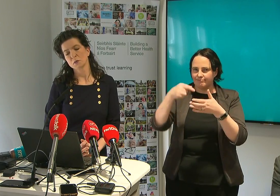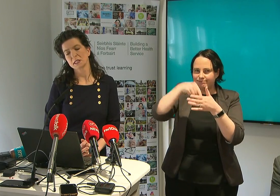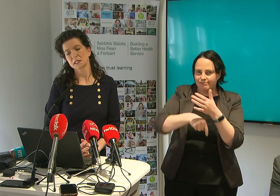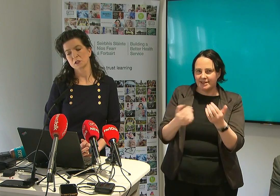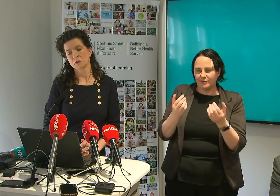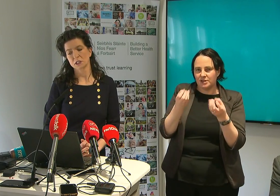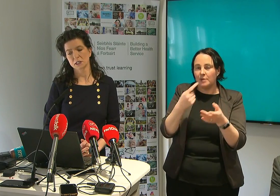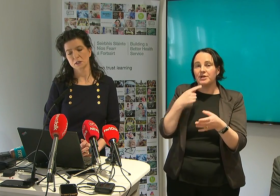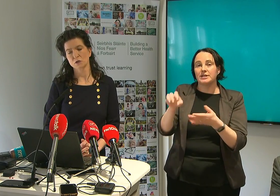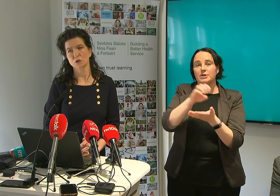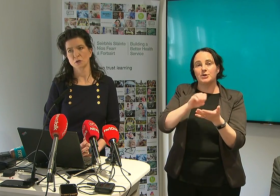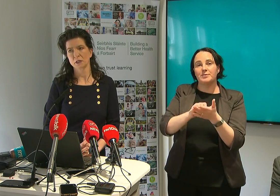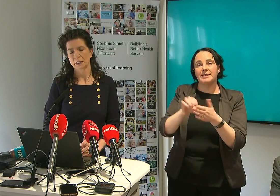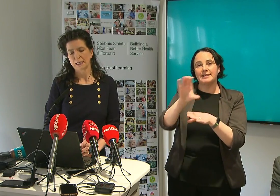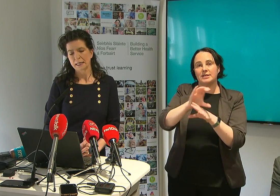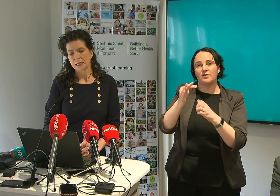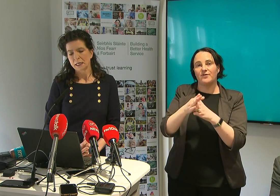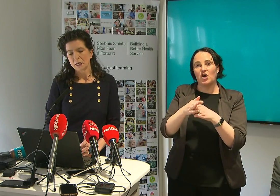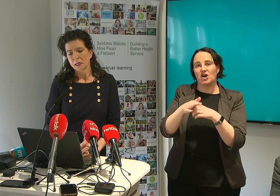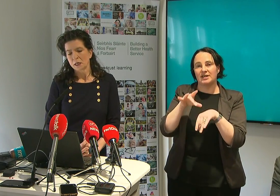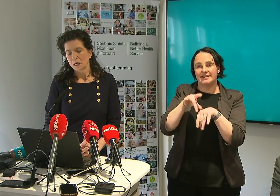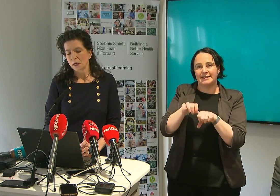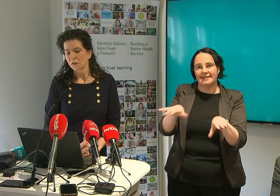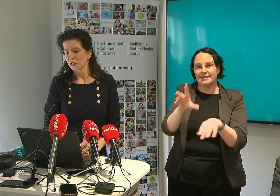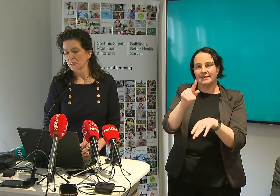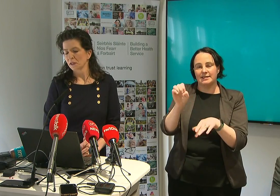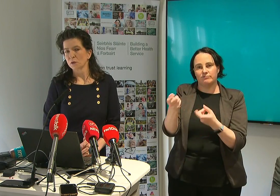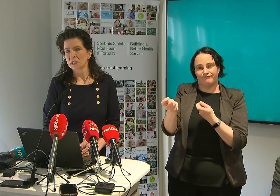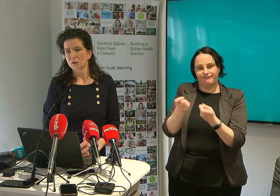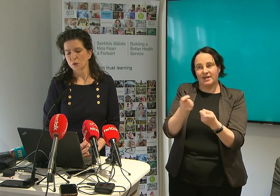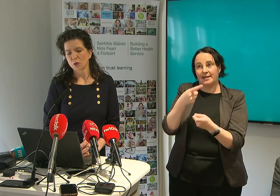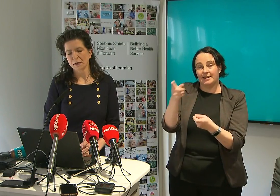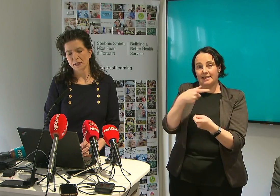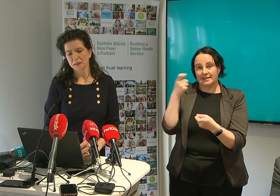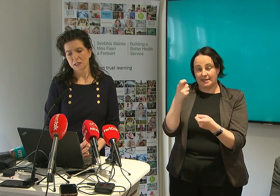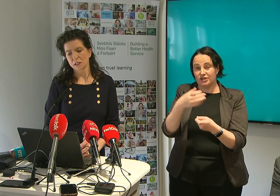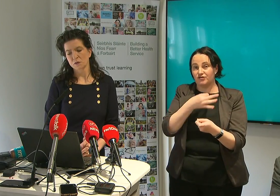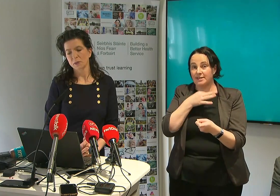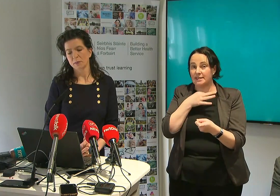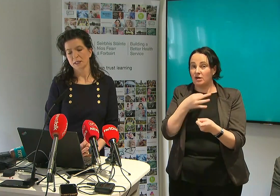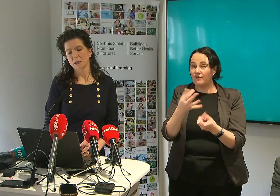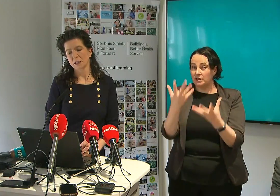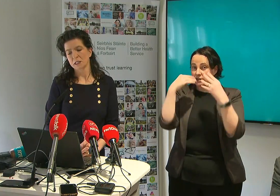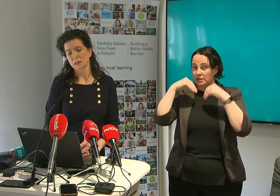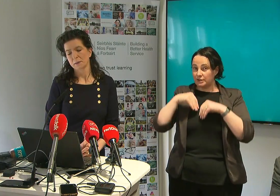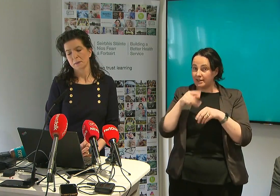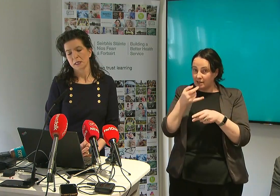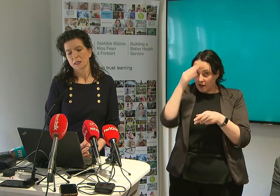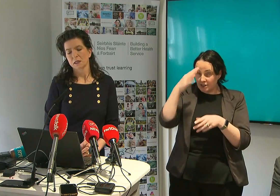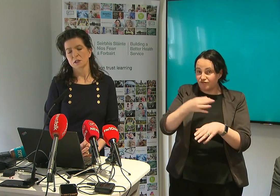So the European Centre for Disease Control have now said that the risk of acquiring the disease for people in